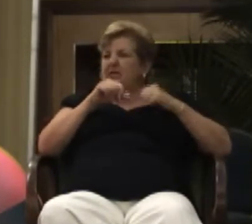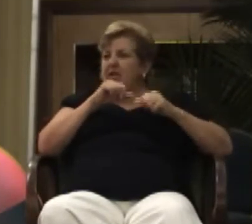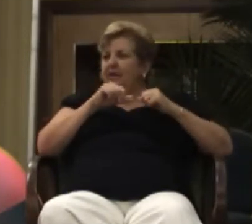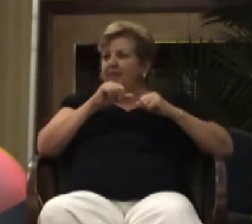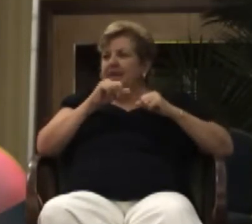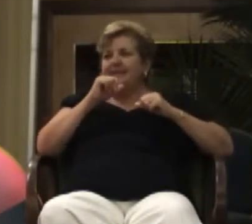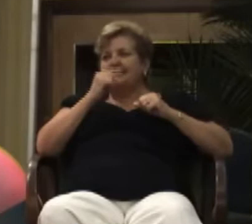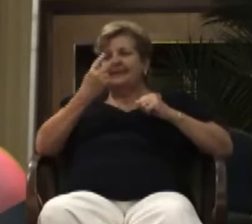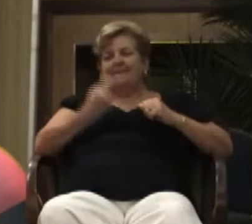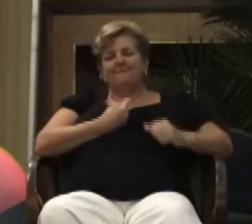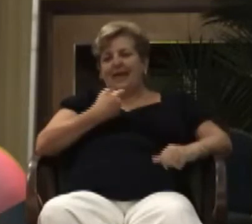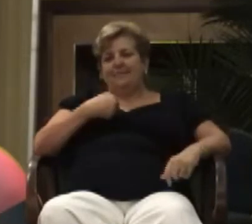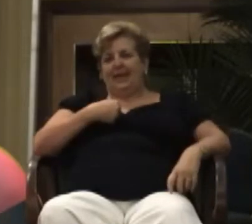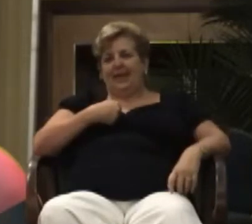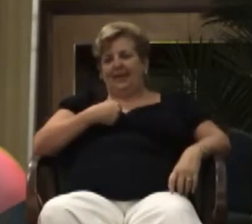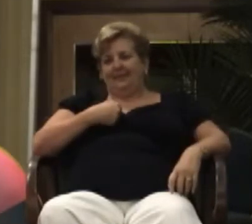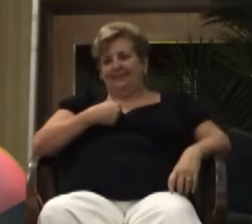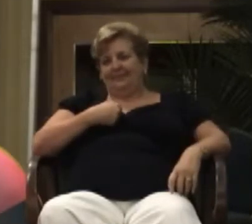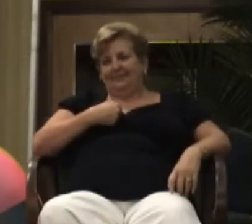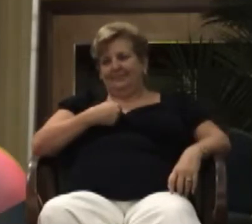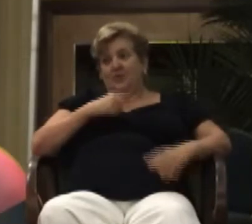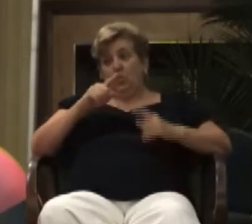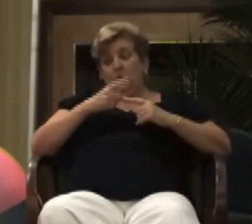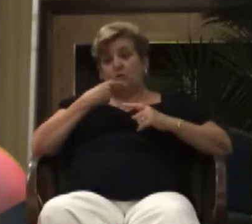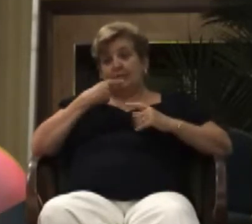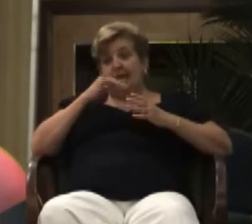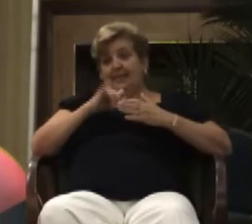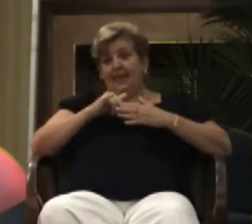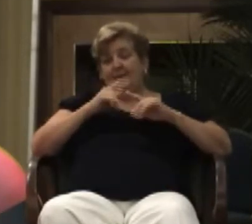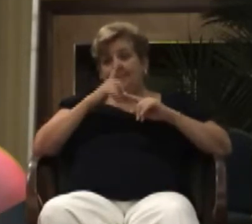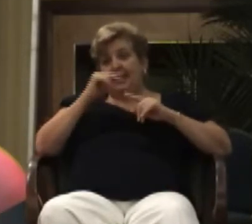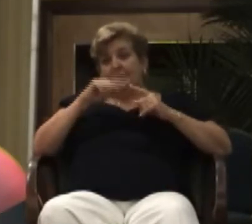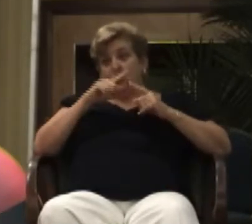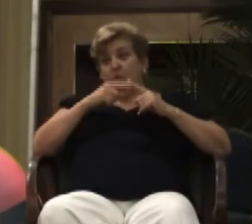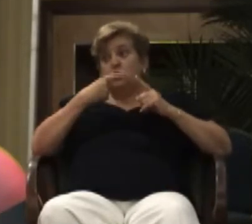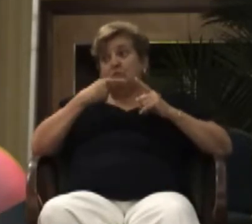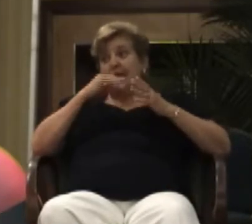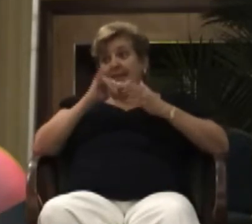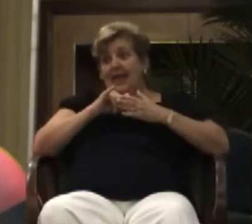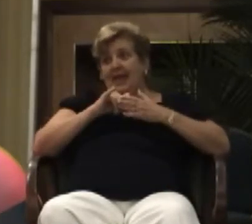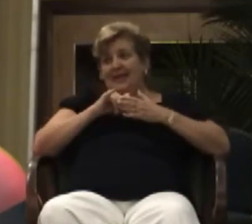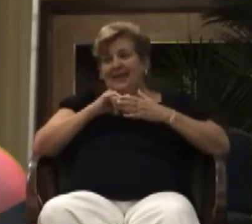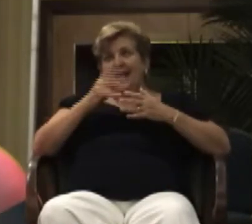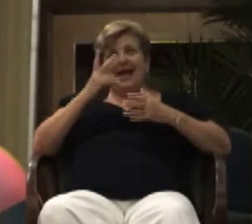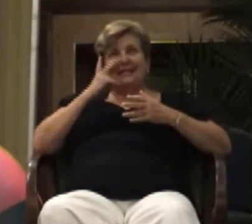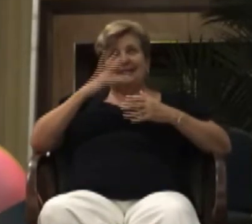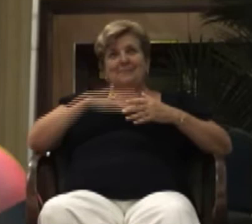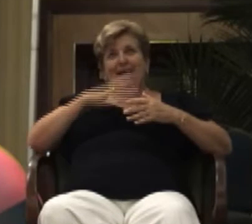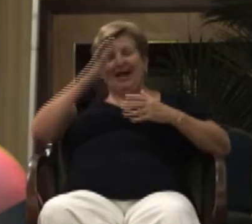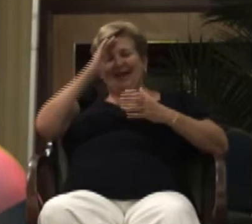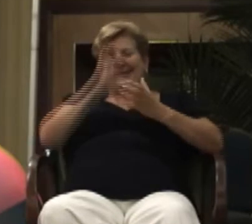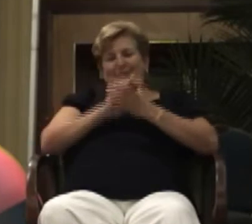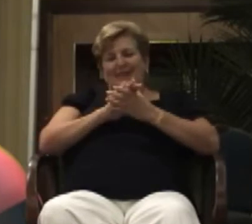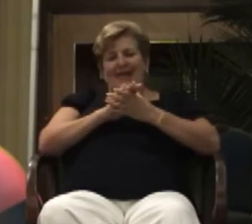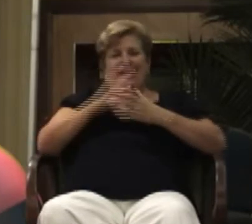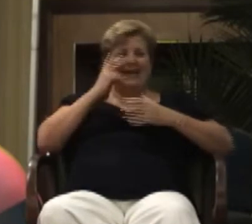me when y'all say that, because when you say that, I see my husband and I see Byron say, "Keep coming